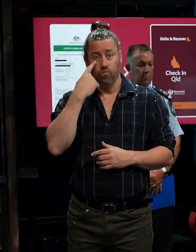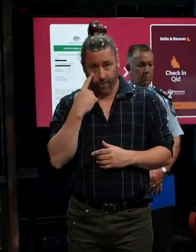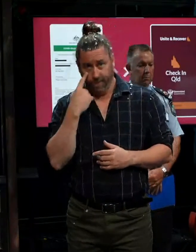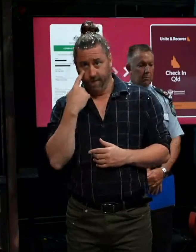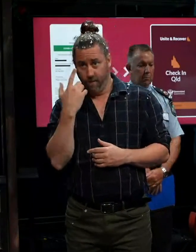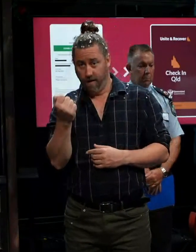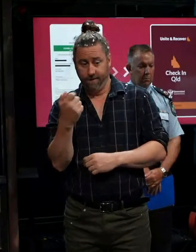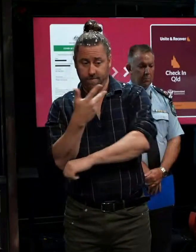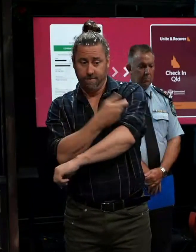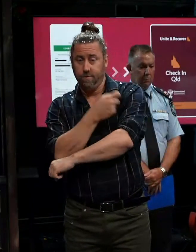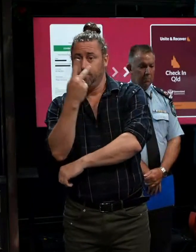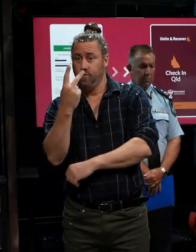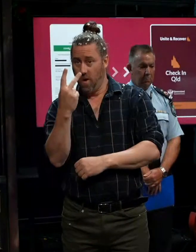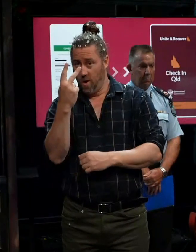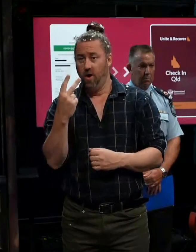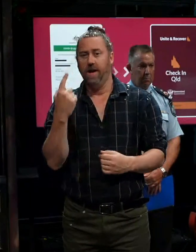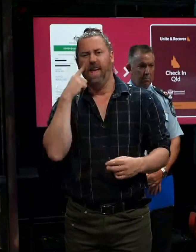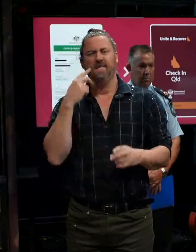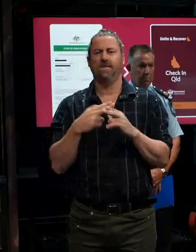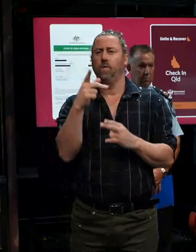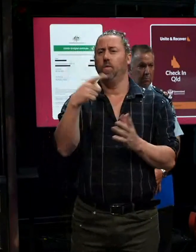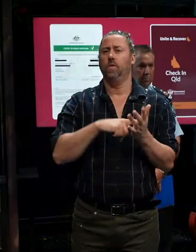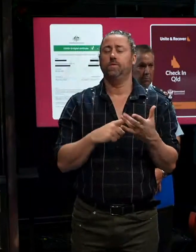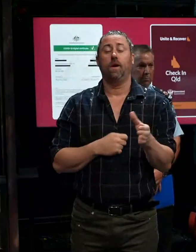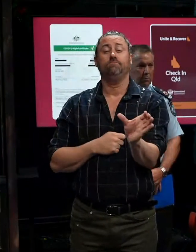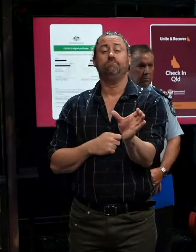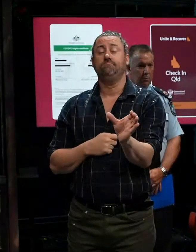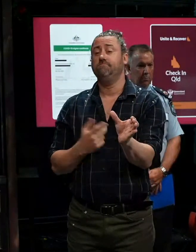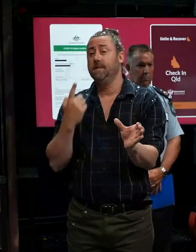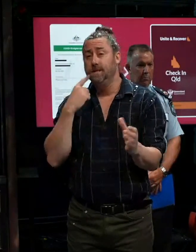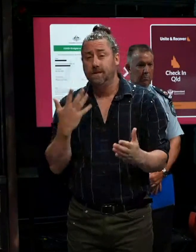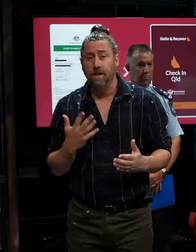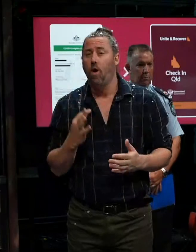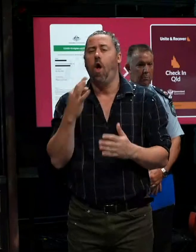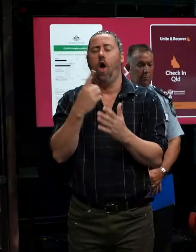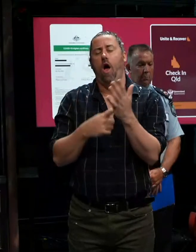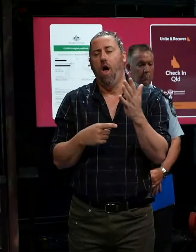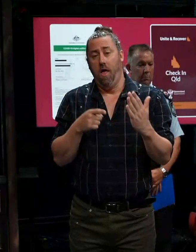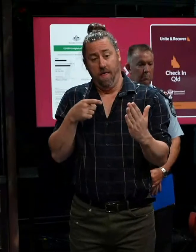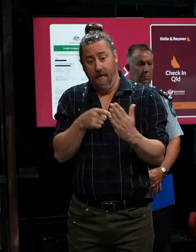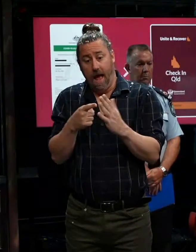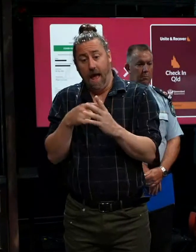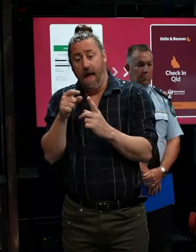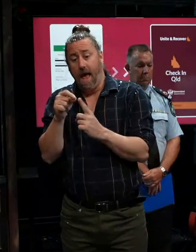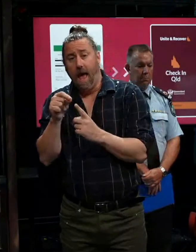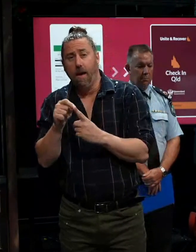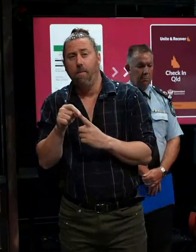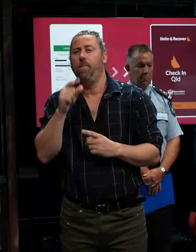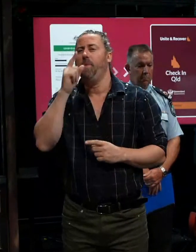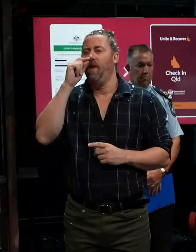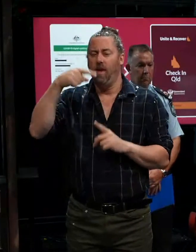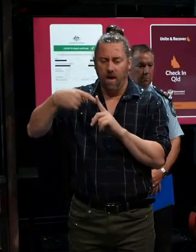it easier to be able to prove your vaccination, but of course it's not the only way to do that. You can access